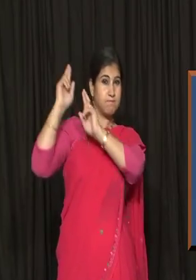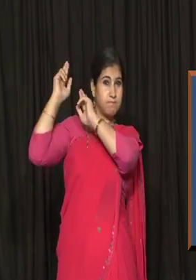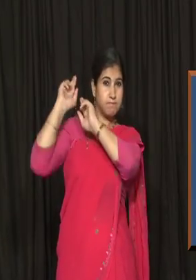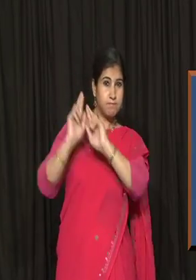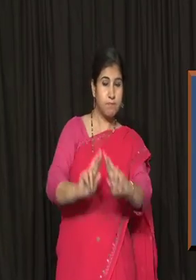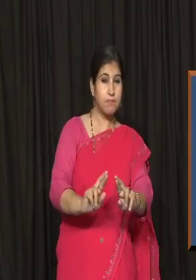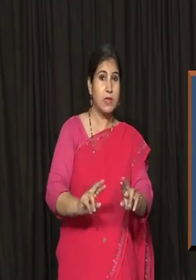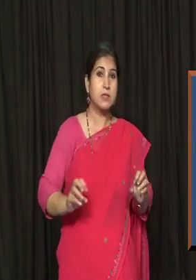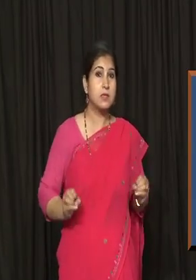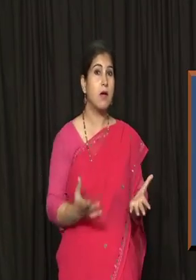Italy.